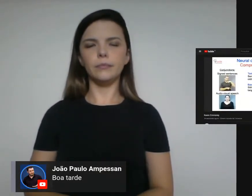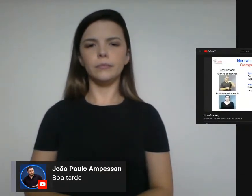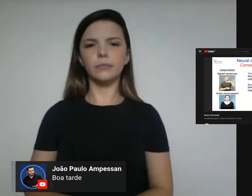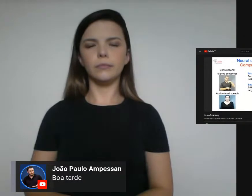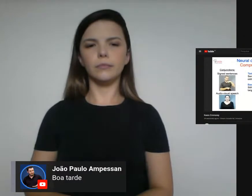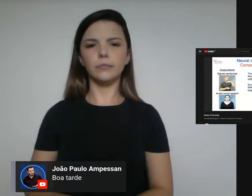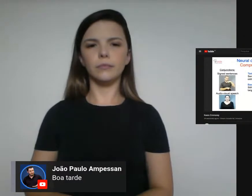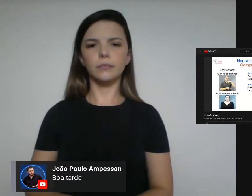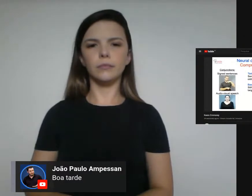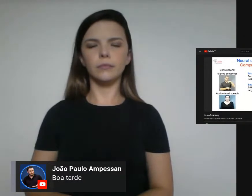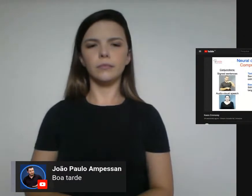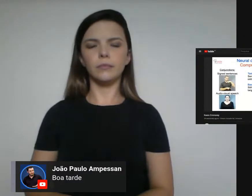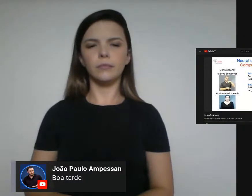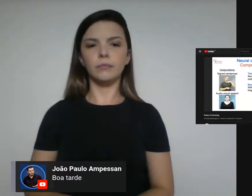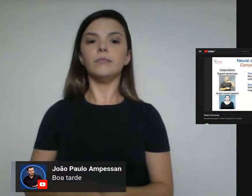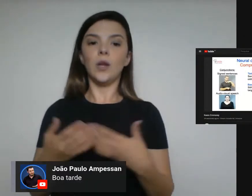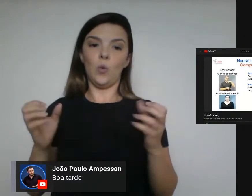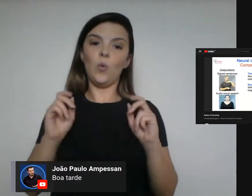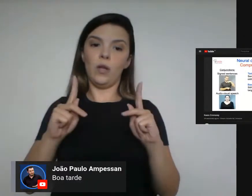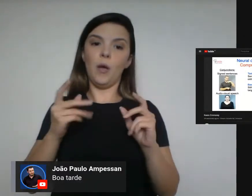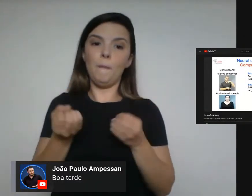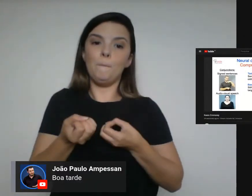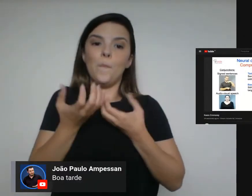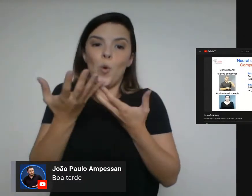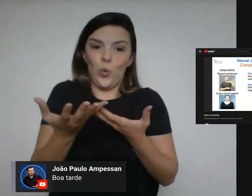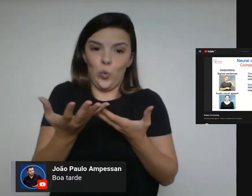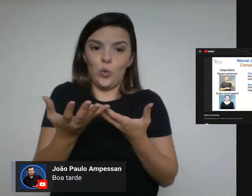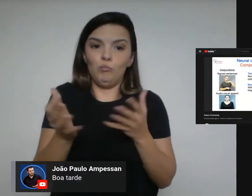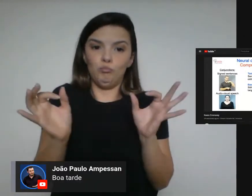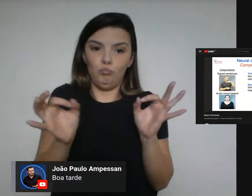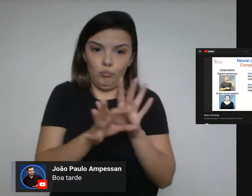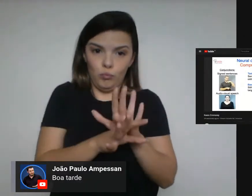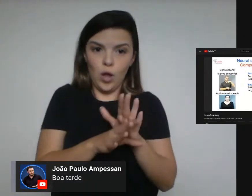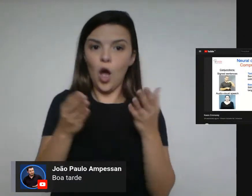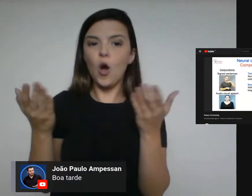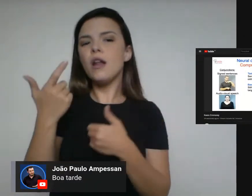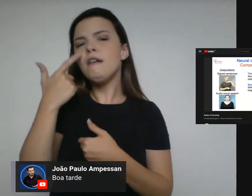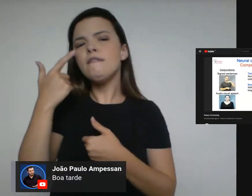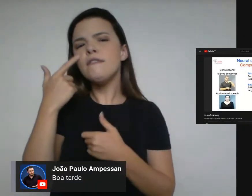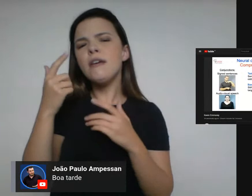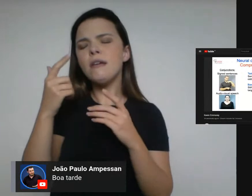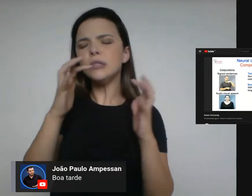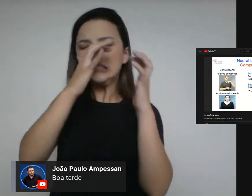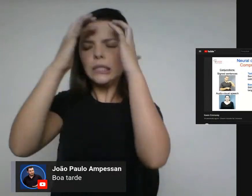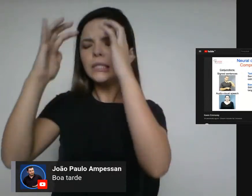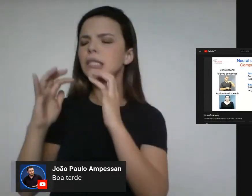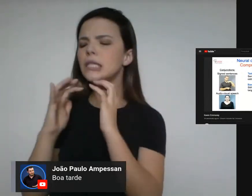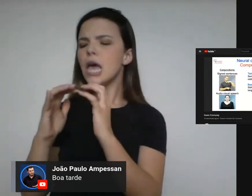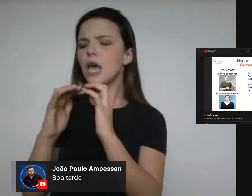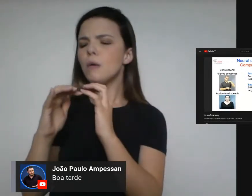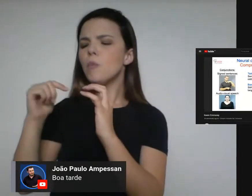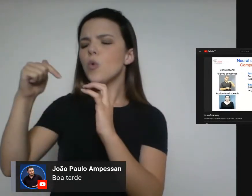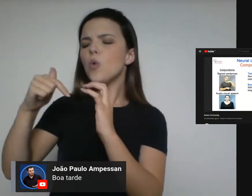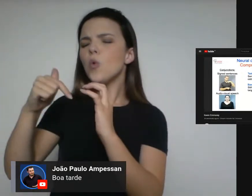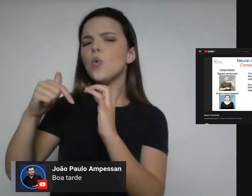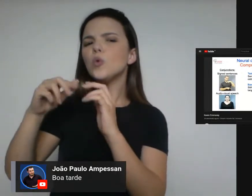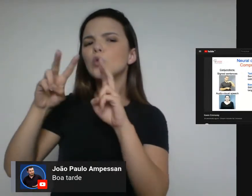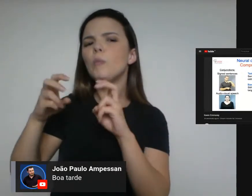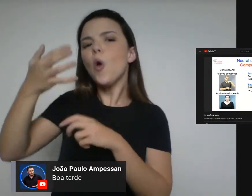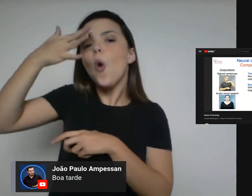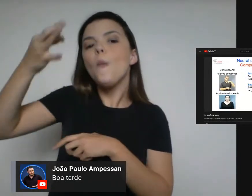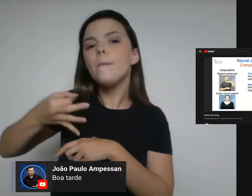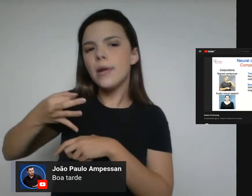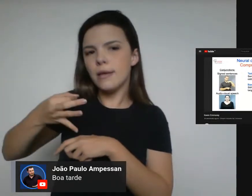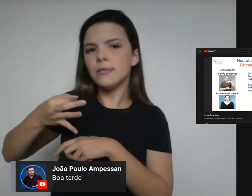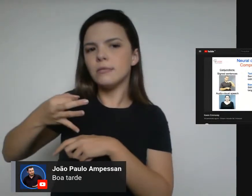So now let's look at, that was production. Let's look at common regions, the conjunction for comprehension. And